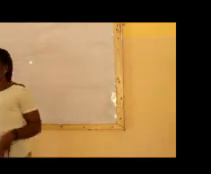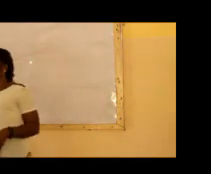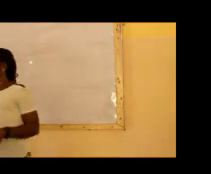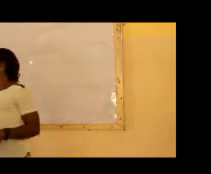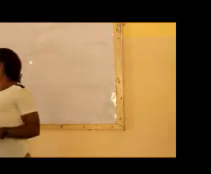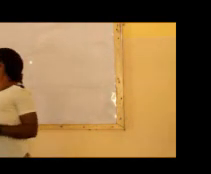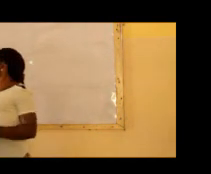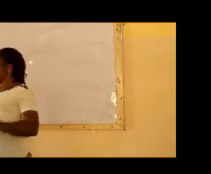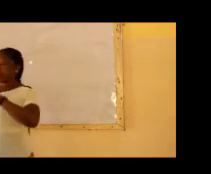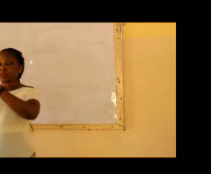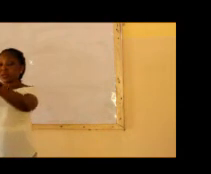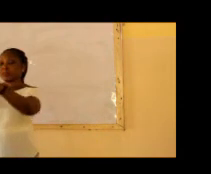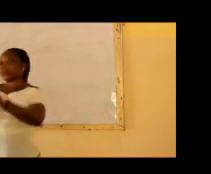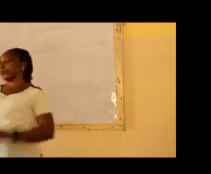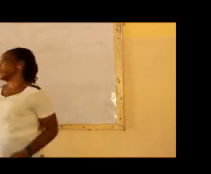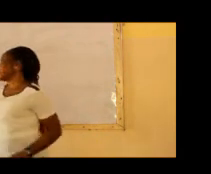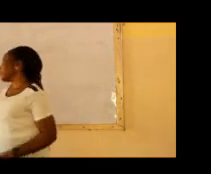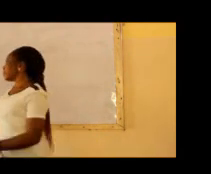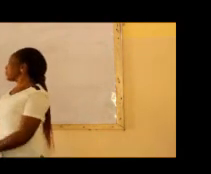Okay, let's put it down.